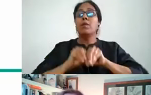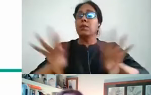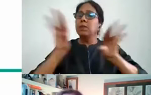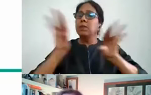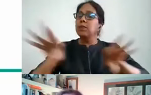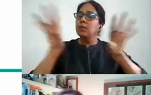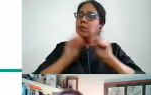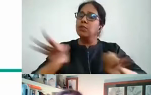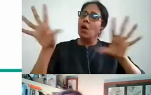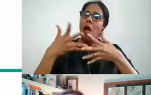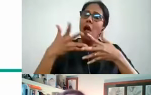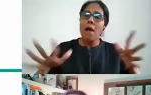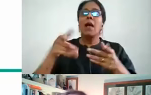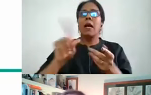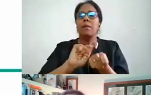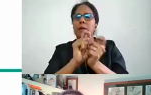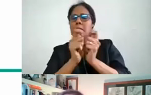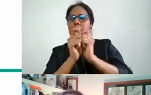technical corrections.